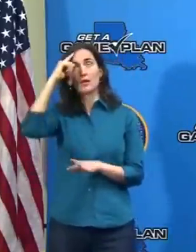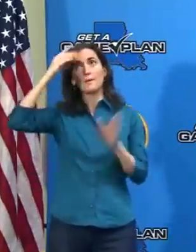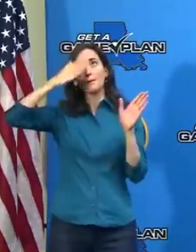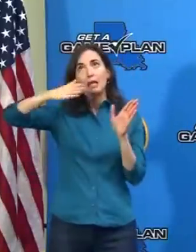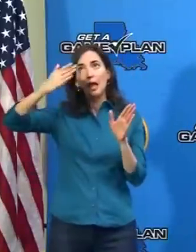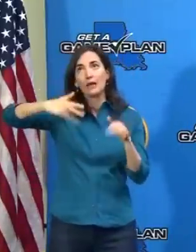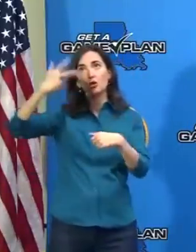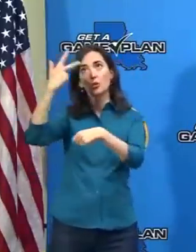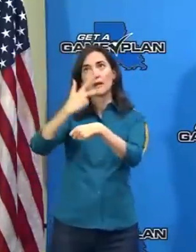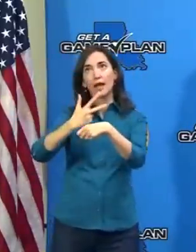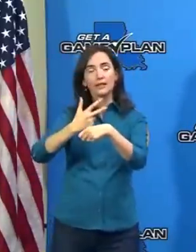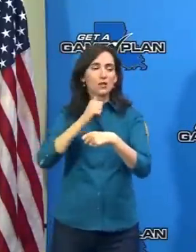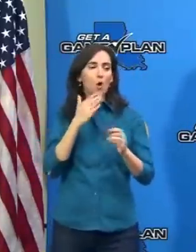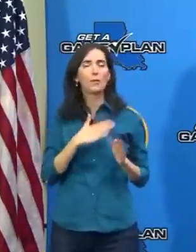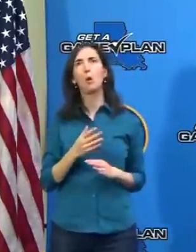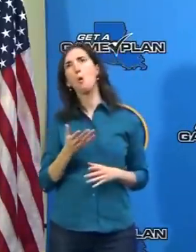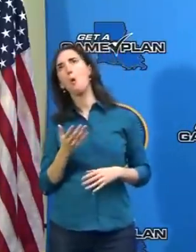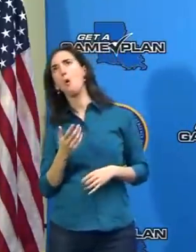when the conditions are going to be